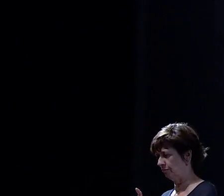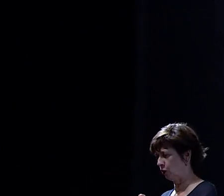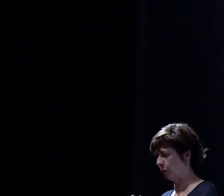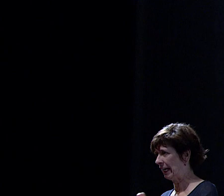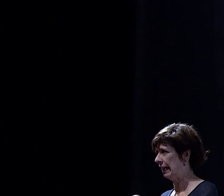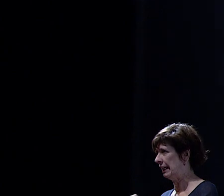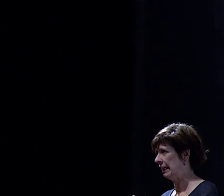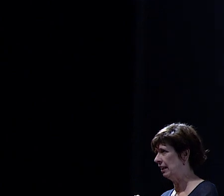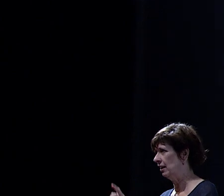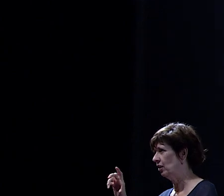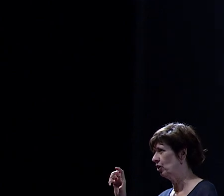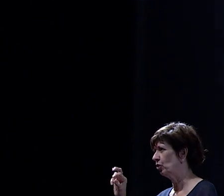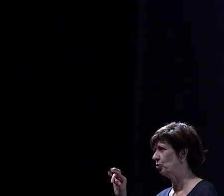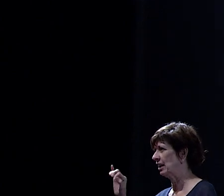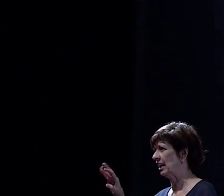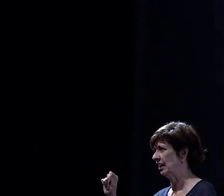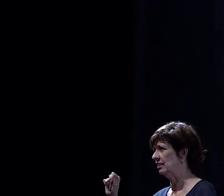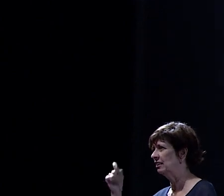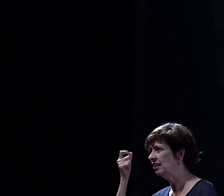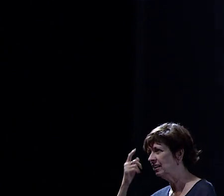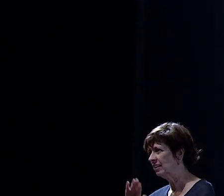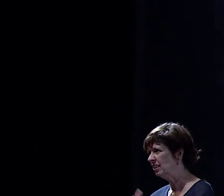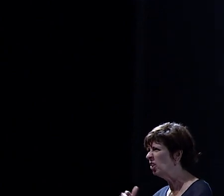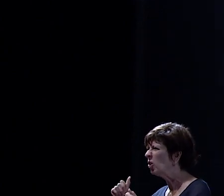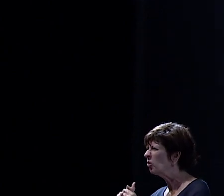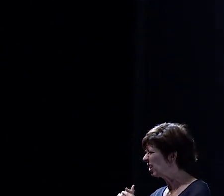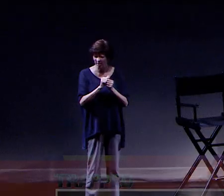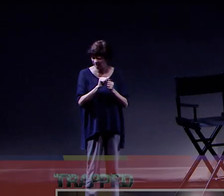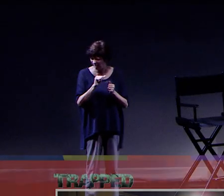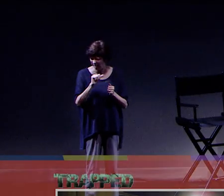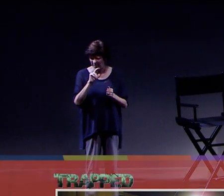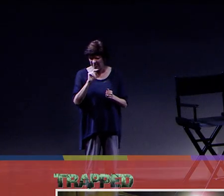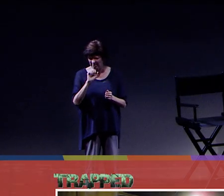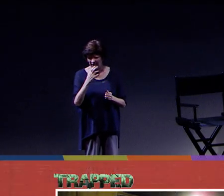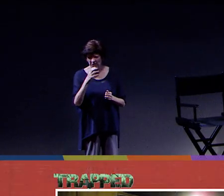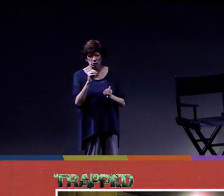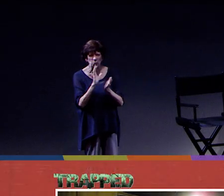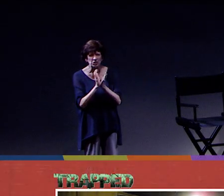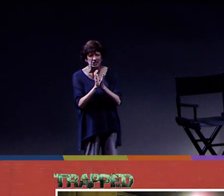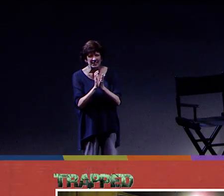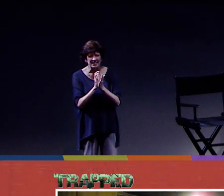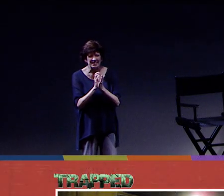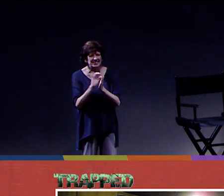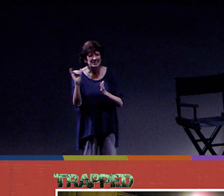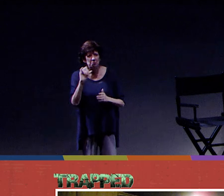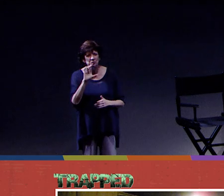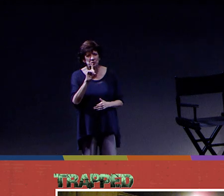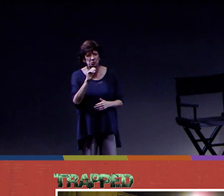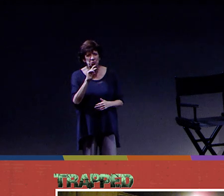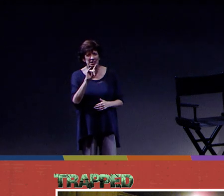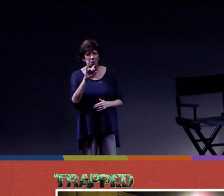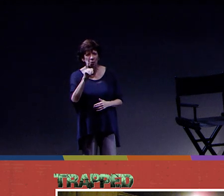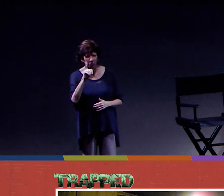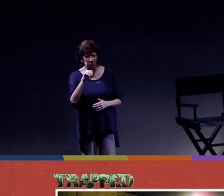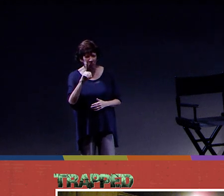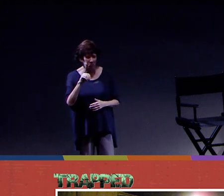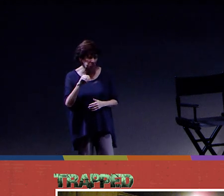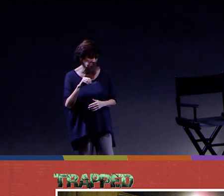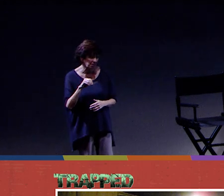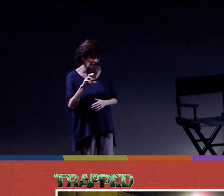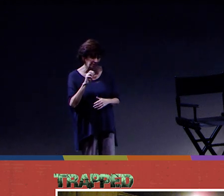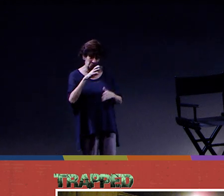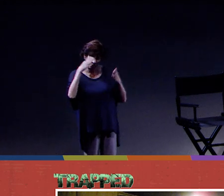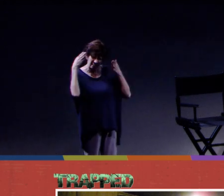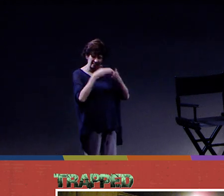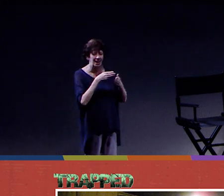a feeder cricket, which was basted with nacho cheese like Doritos. And as you can see, the actors would zero